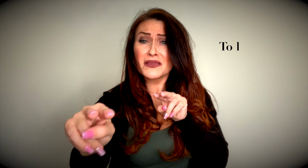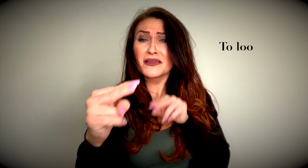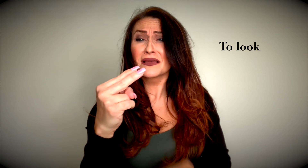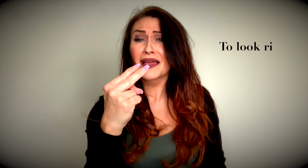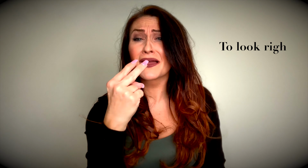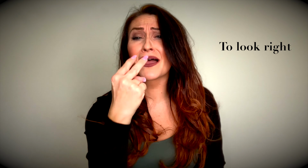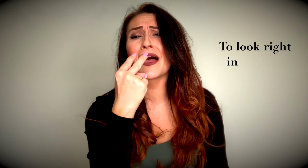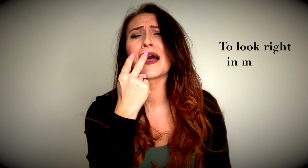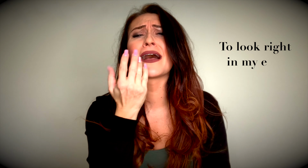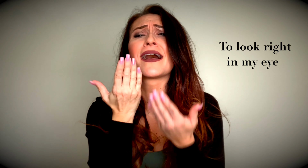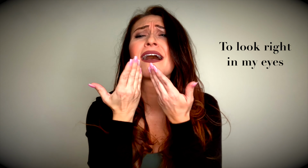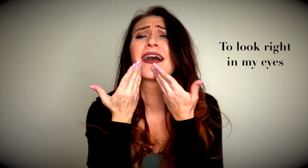to look right in my